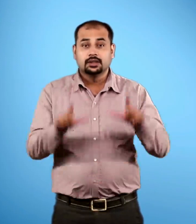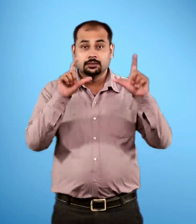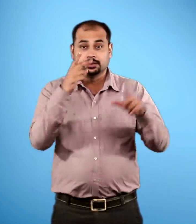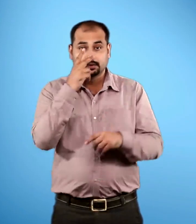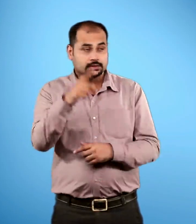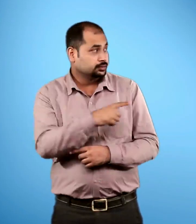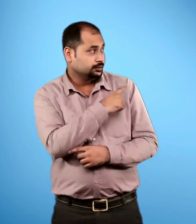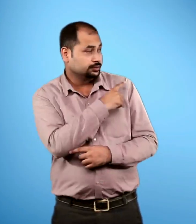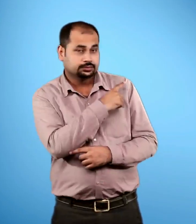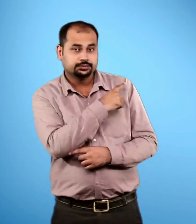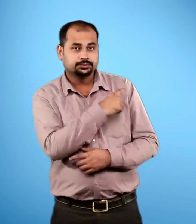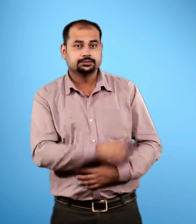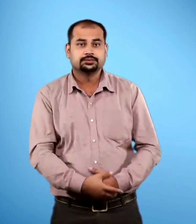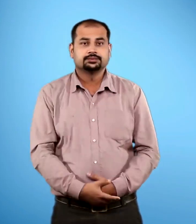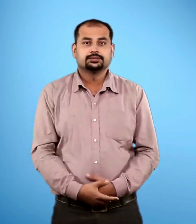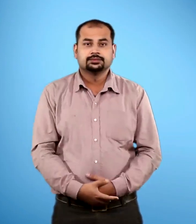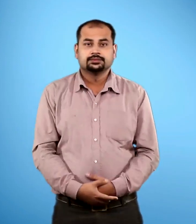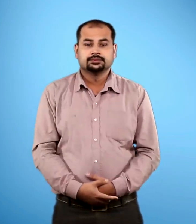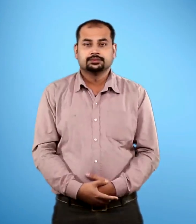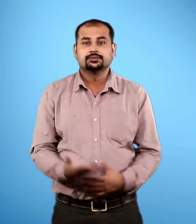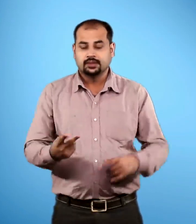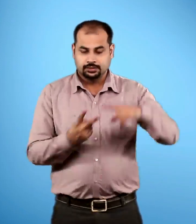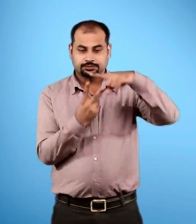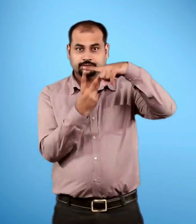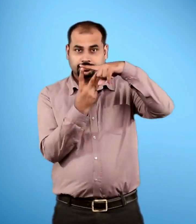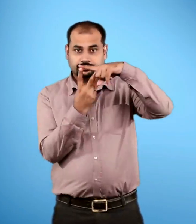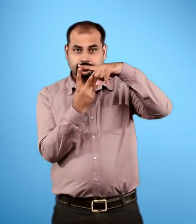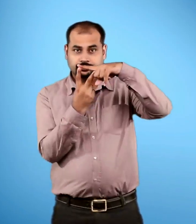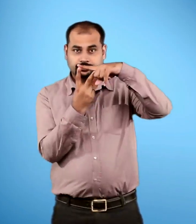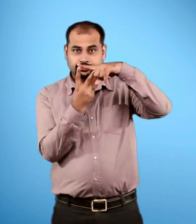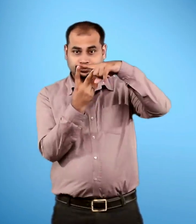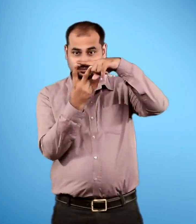We again see a pattern of a triangle